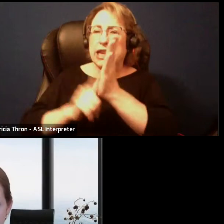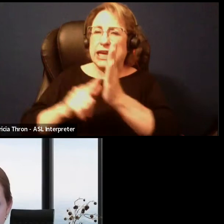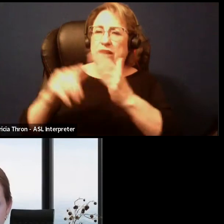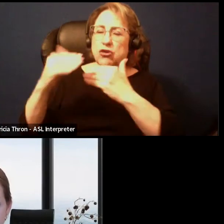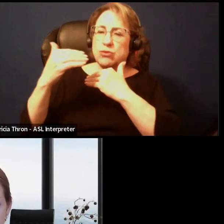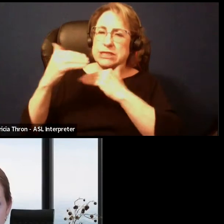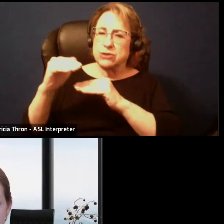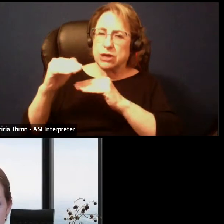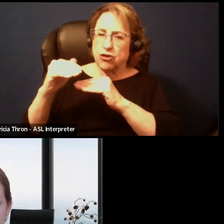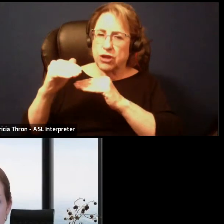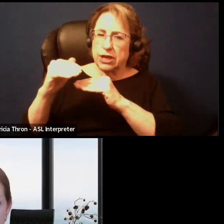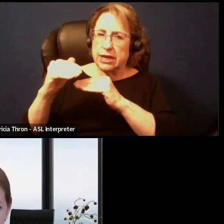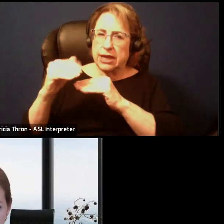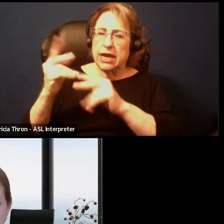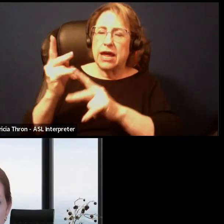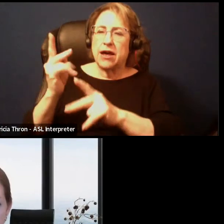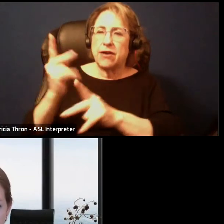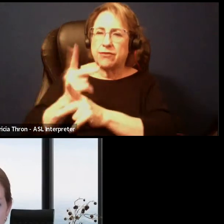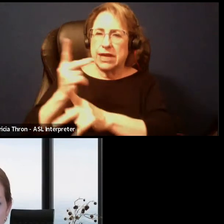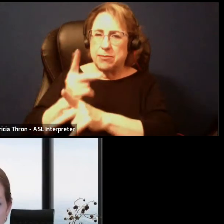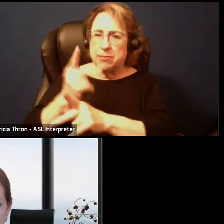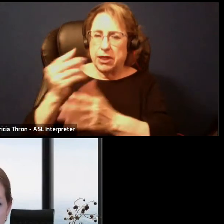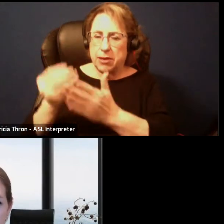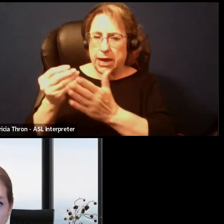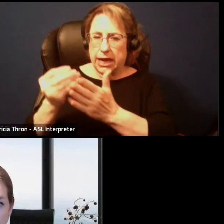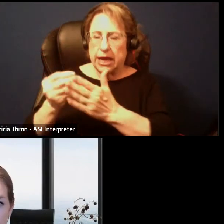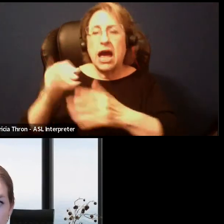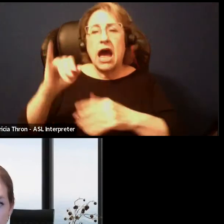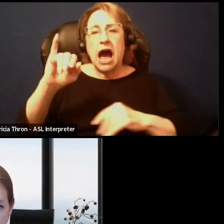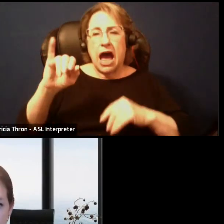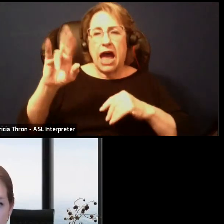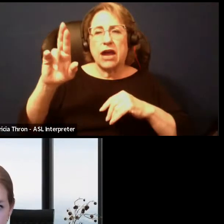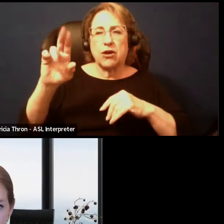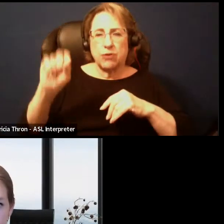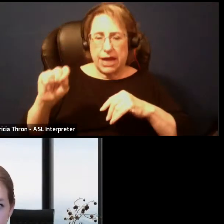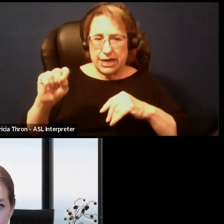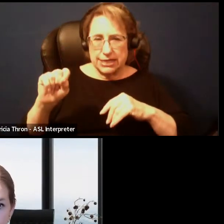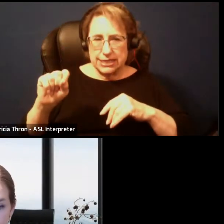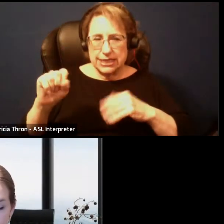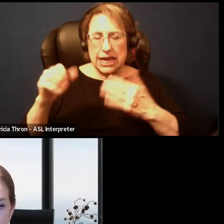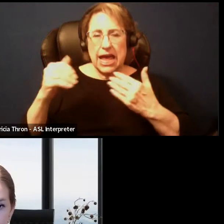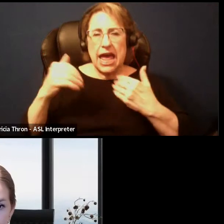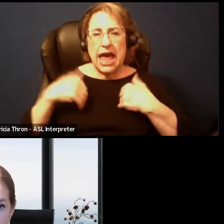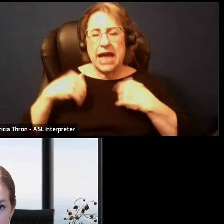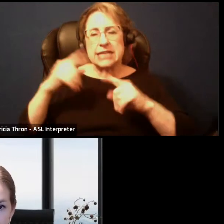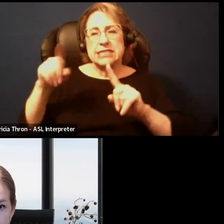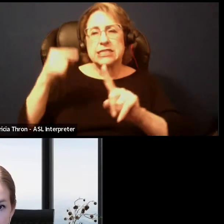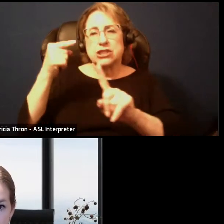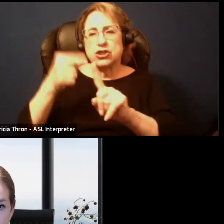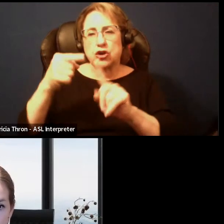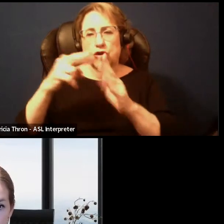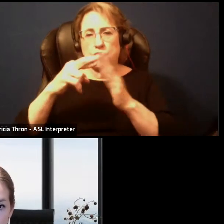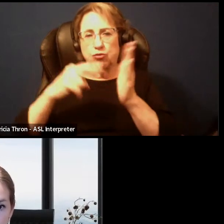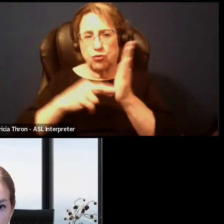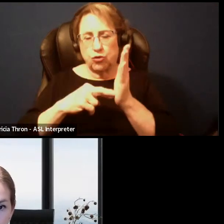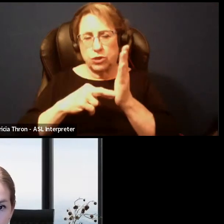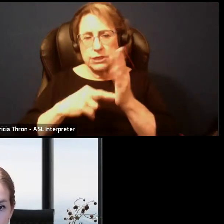being able to hold the money? Yes. Yes. So the IRS, that's what I'm asking. The IRS has certain rules. There's